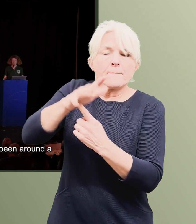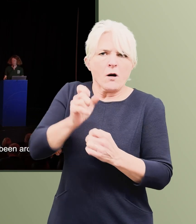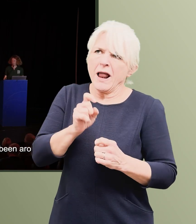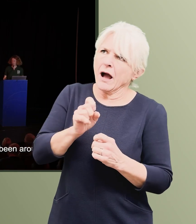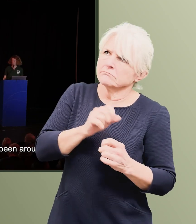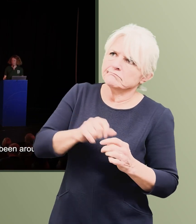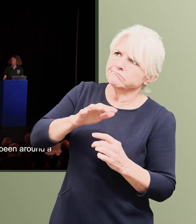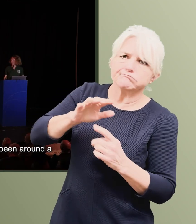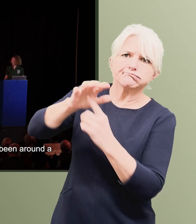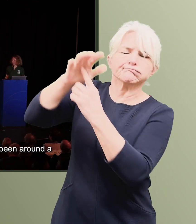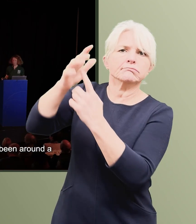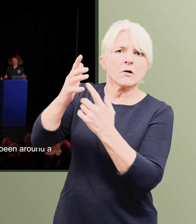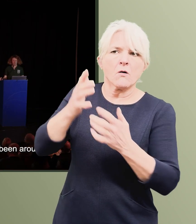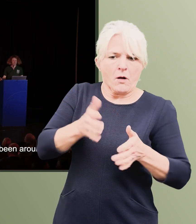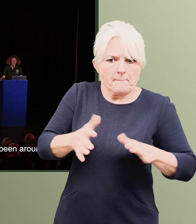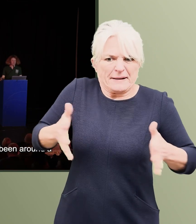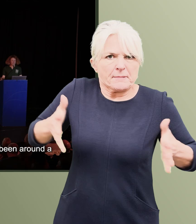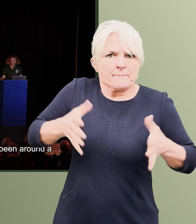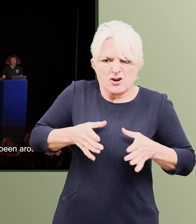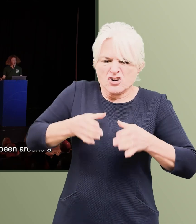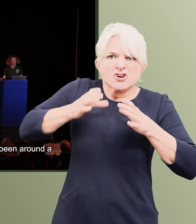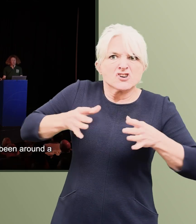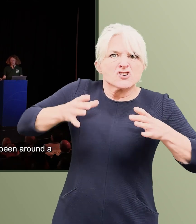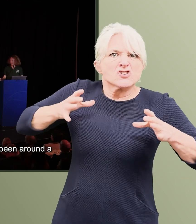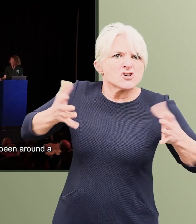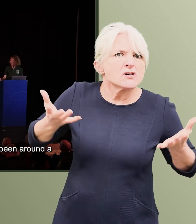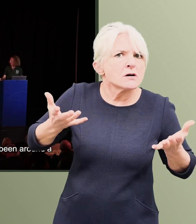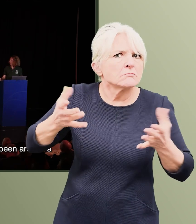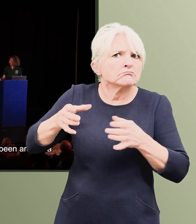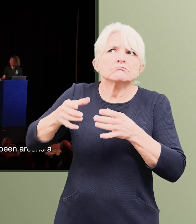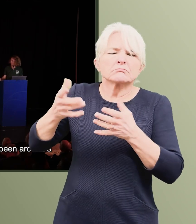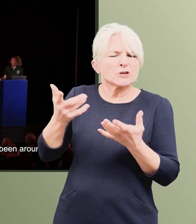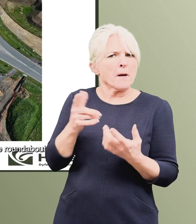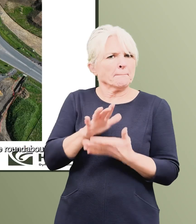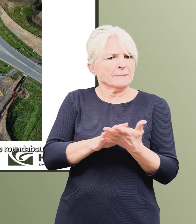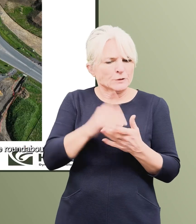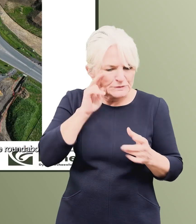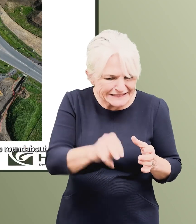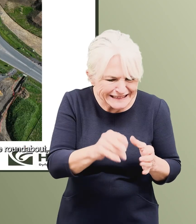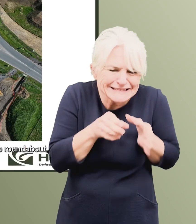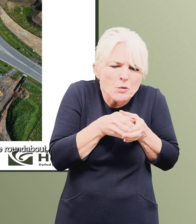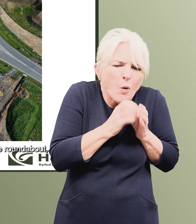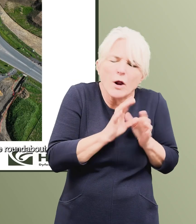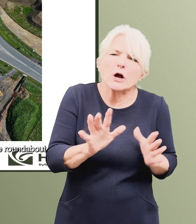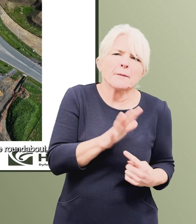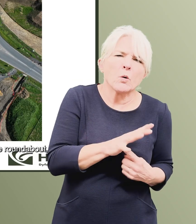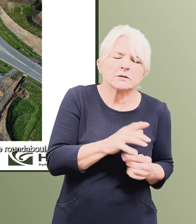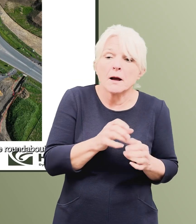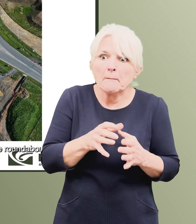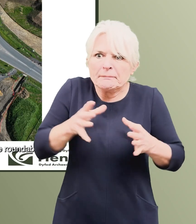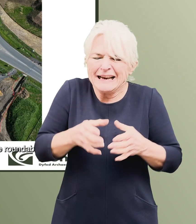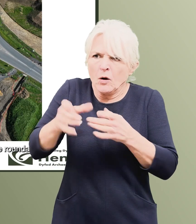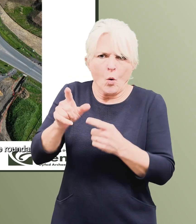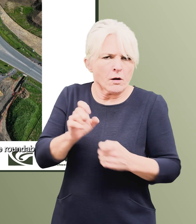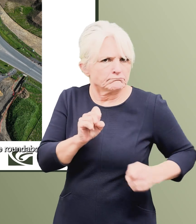cups by the end of the Bronze Age. So, it's been around a long time, and it was always very important. There's also another